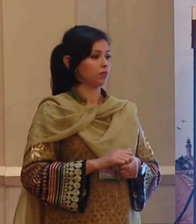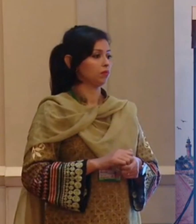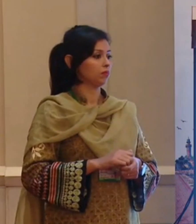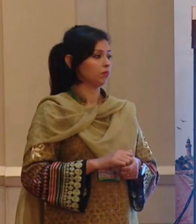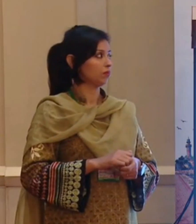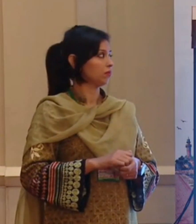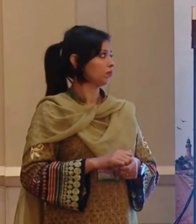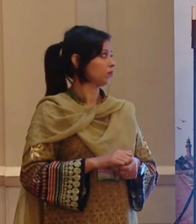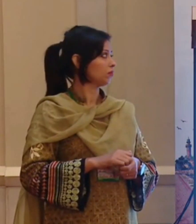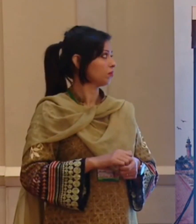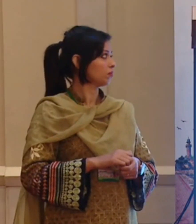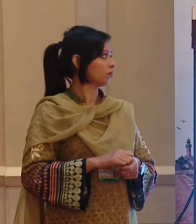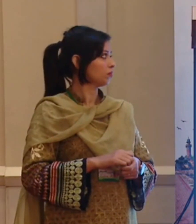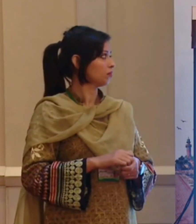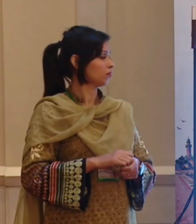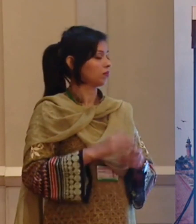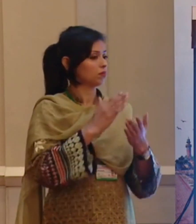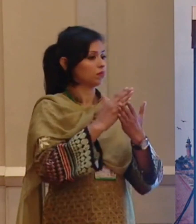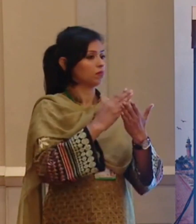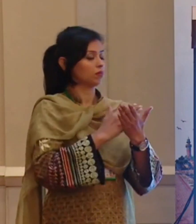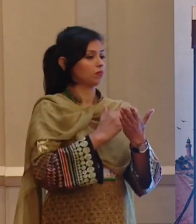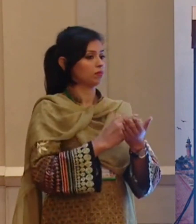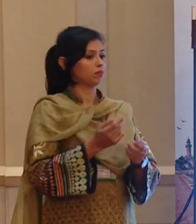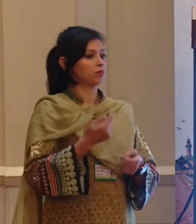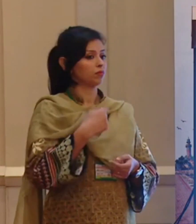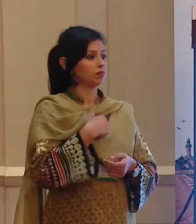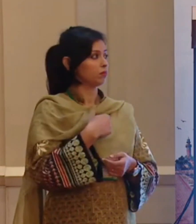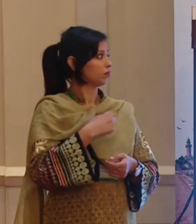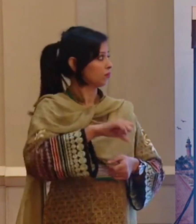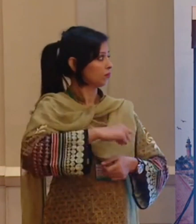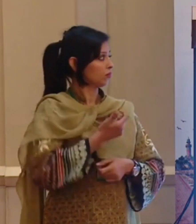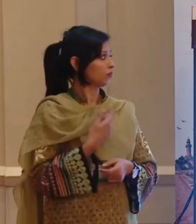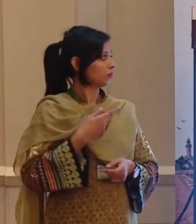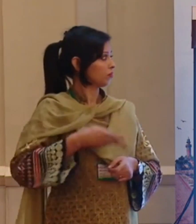Gubbi says even though you have to use dental